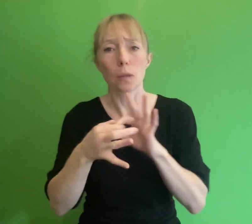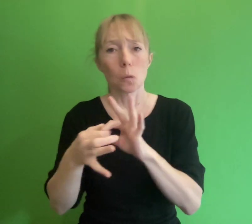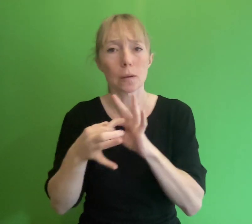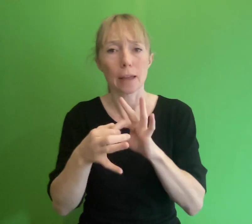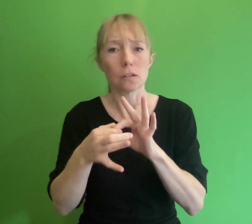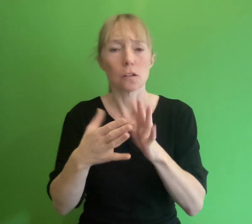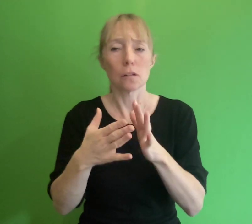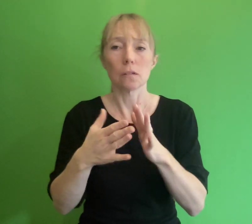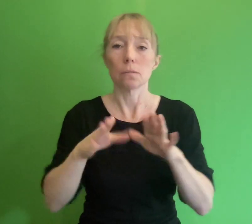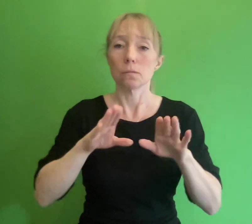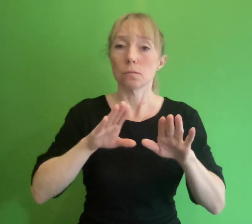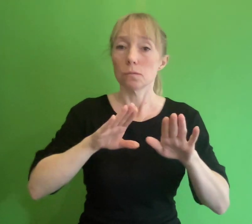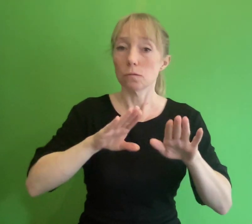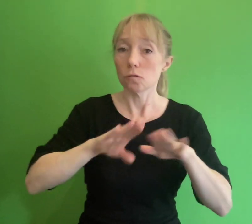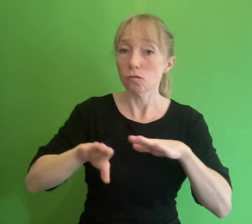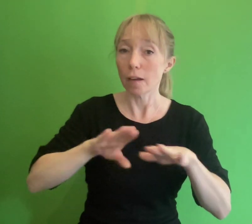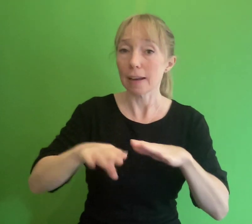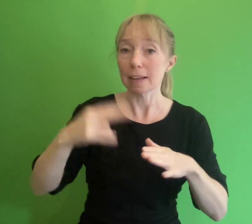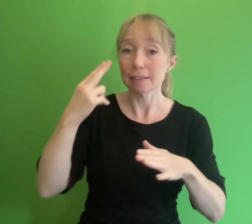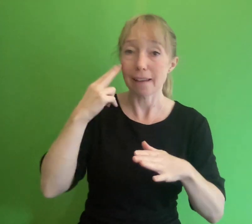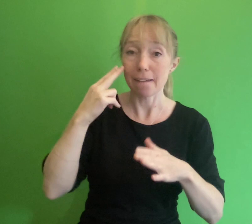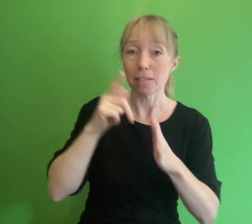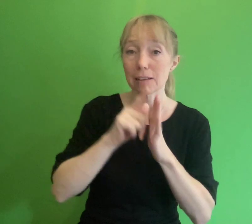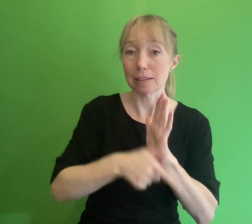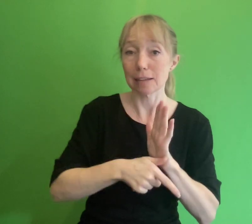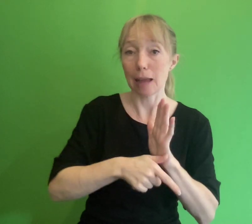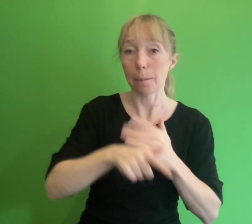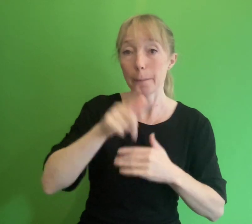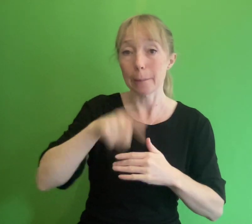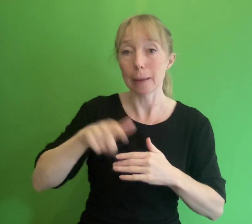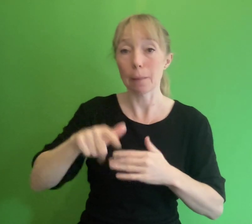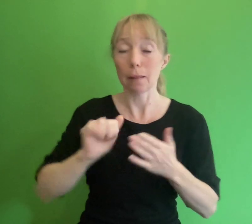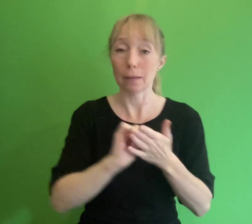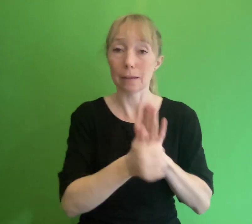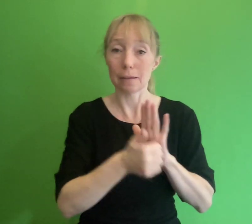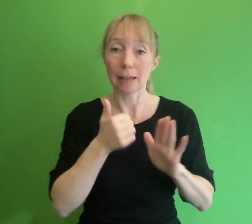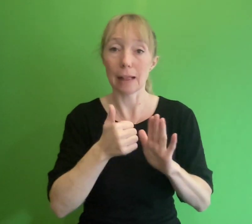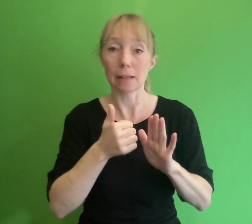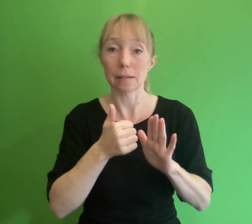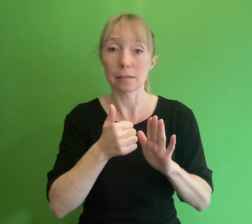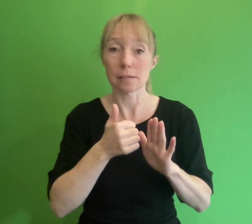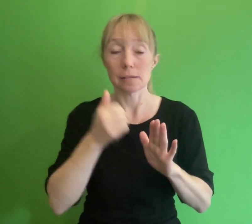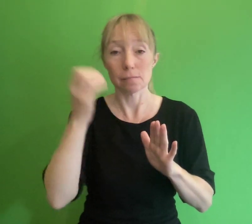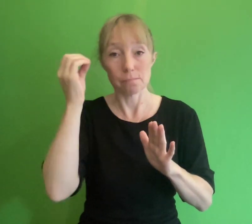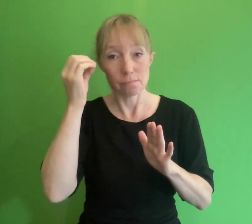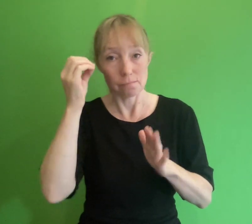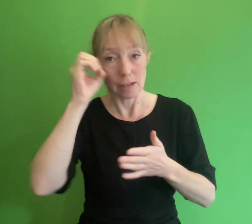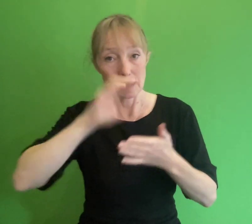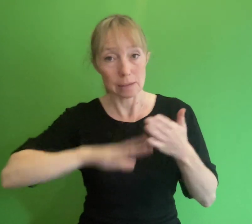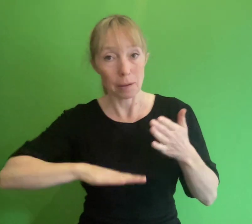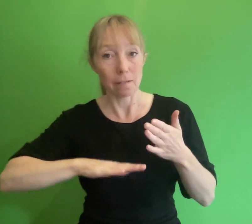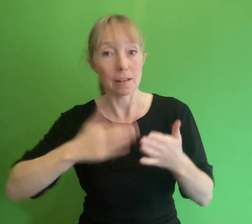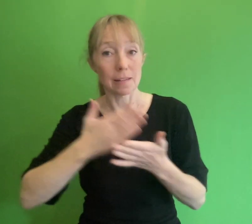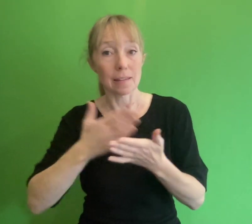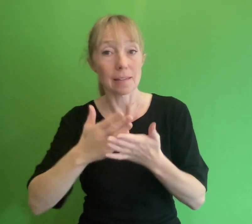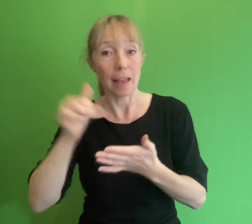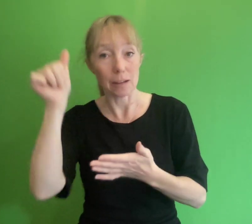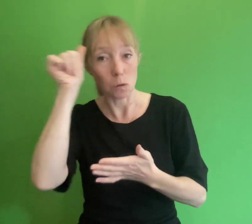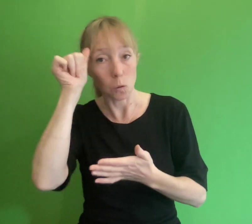Training deaf and disabled people in the skills, experience, and sector knowledge to work as expert access consultants